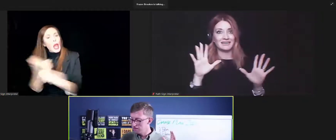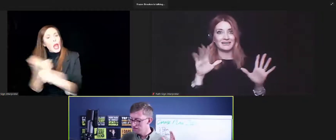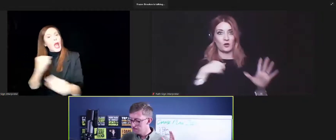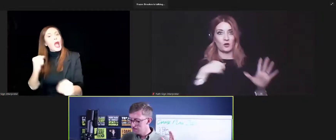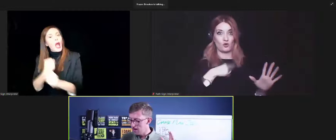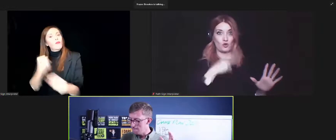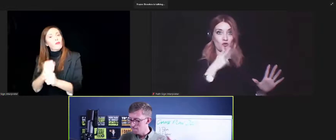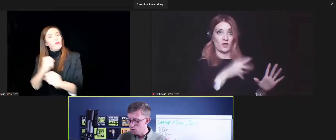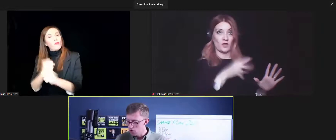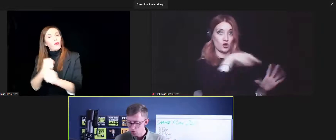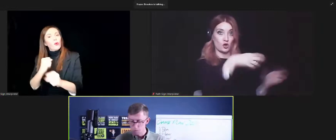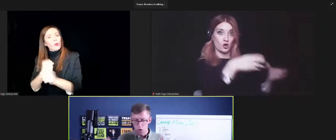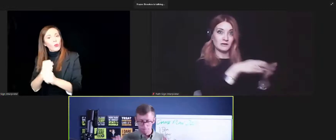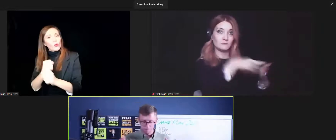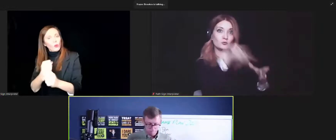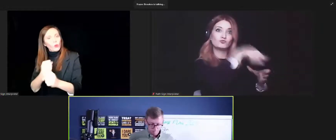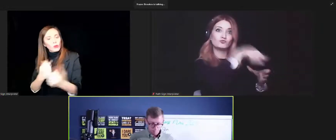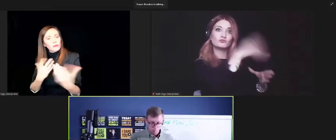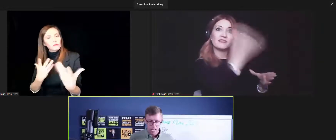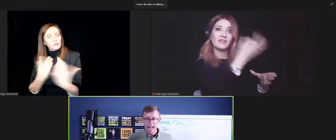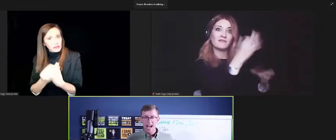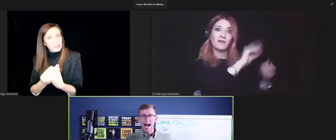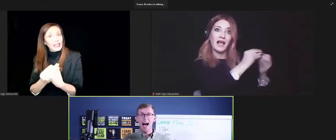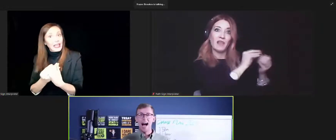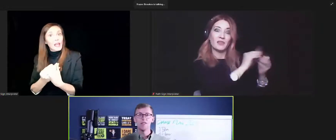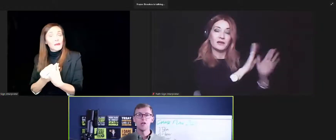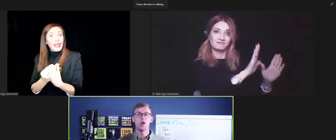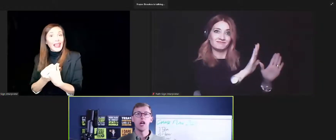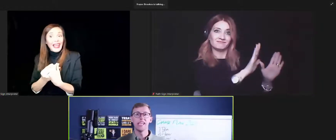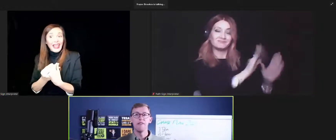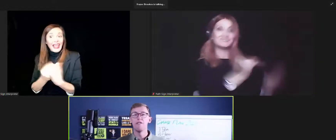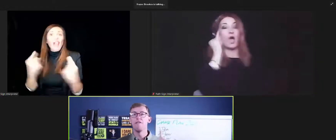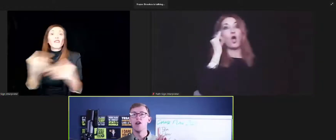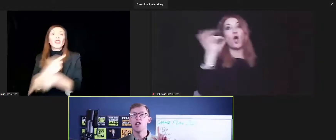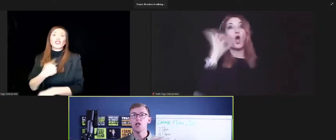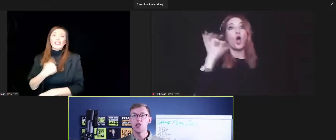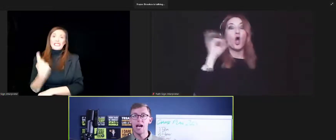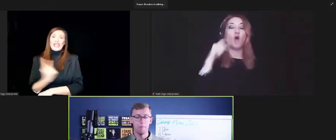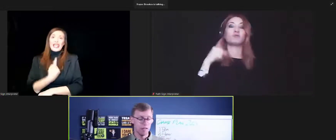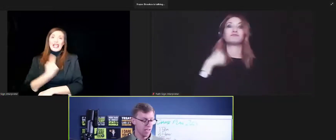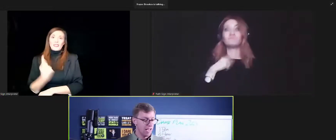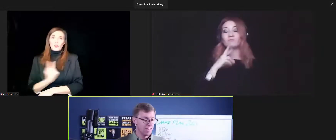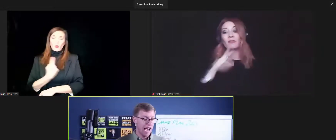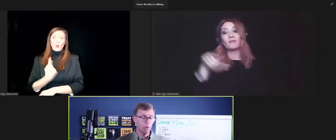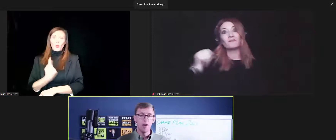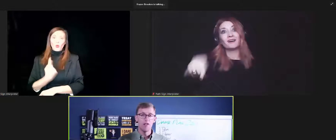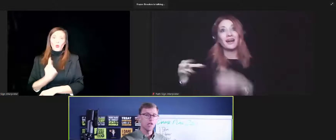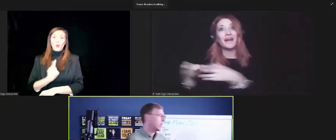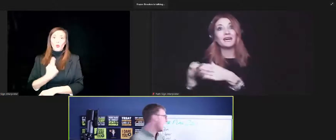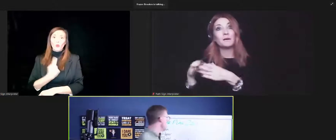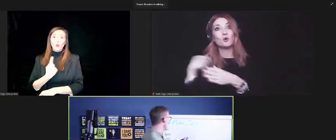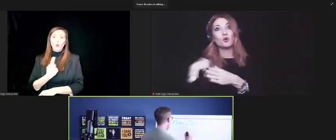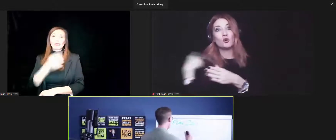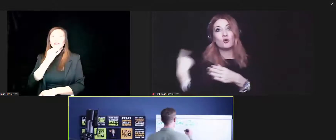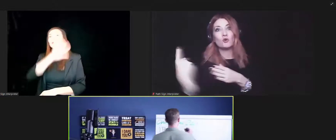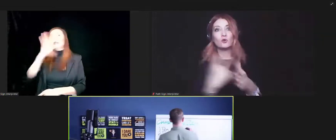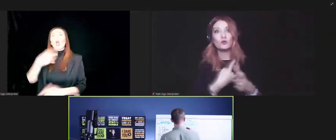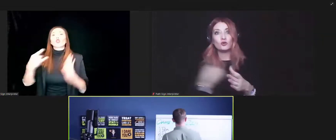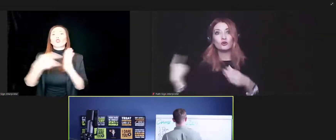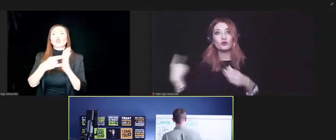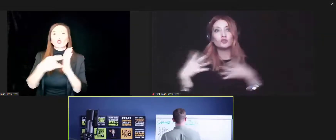call, okay? You're on a Zoom call. And you're going to give the first assignment. Now, the